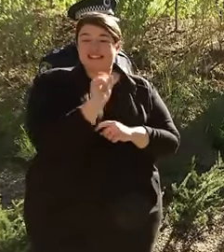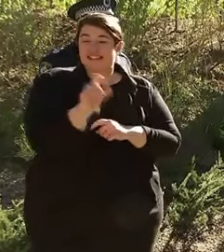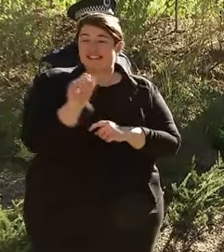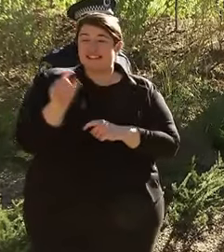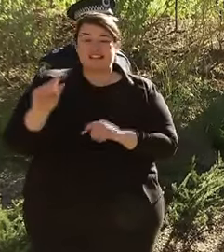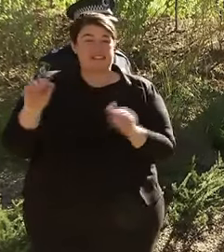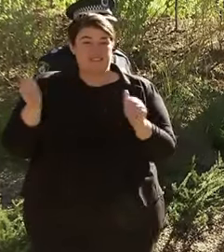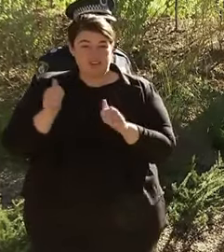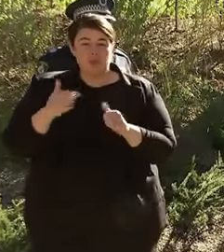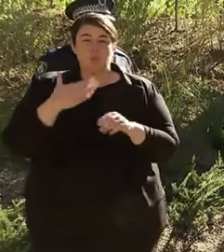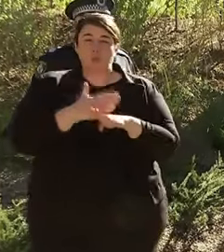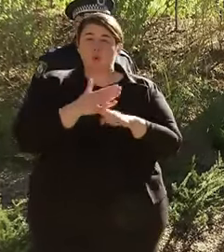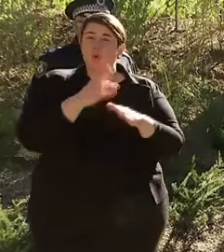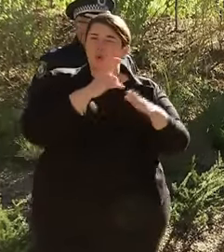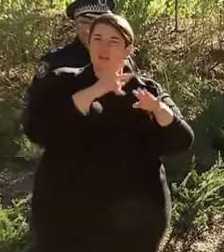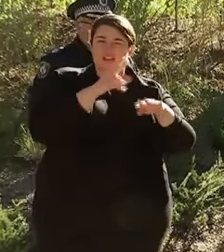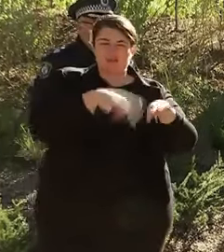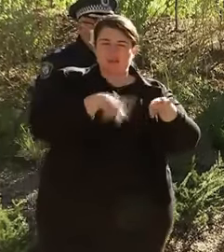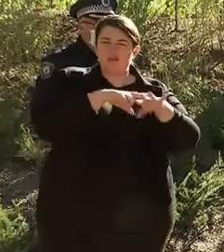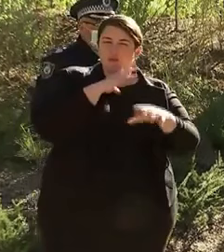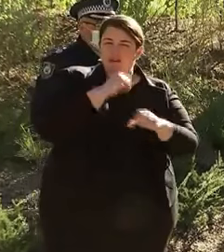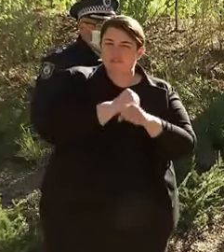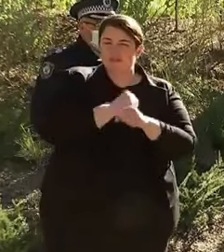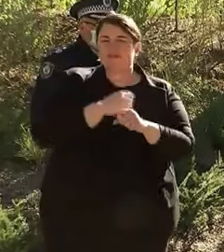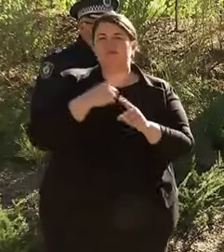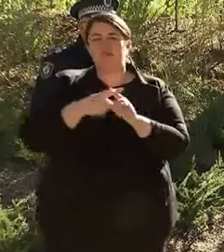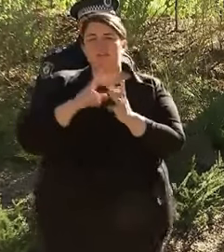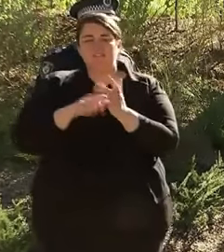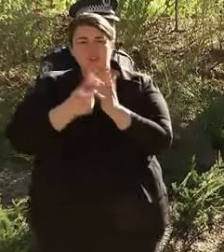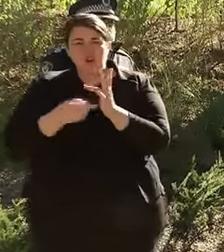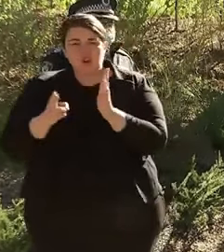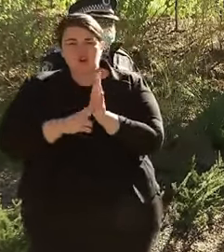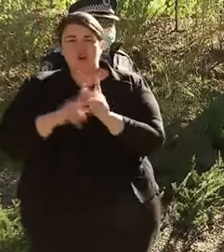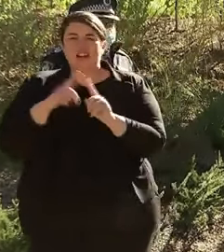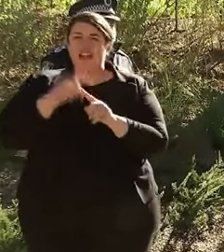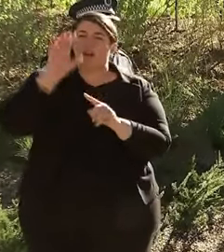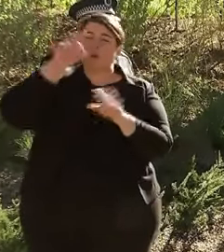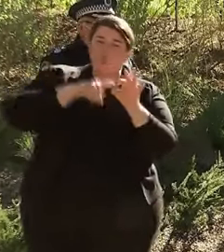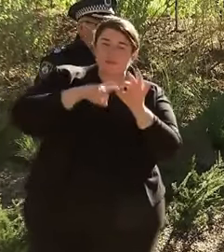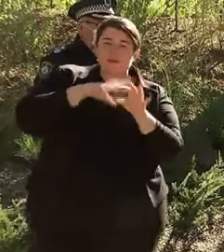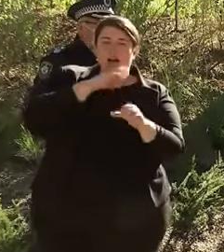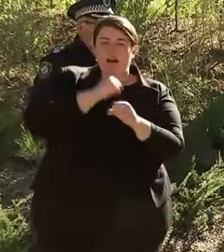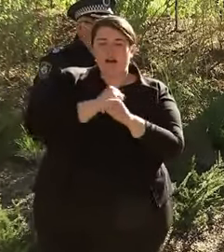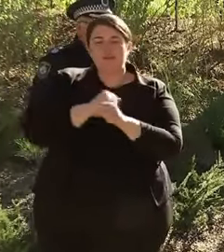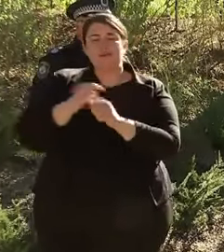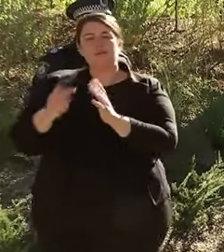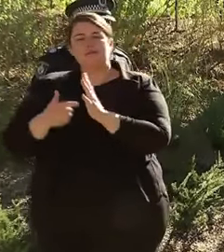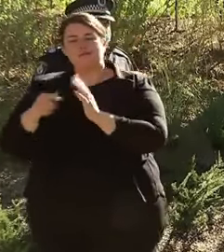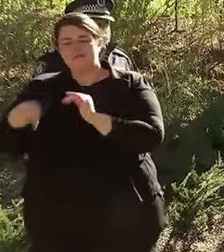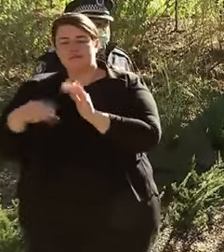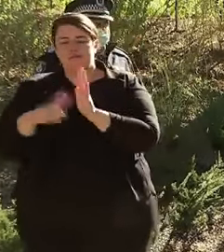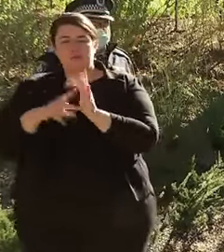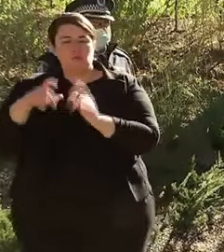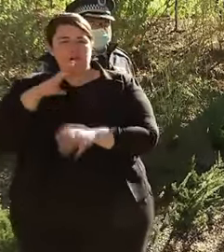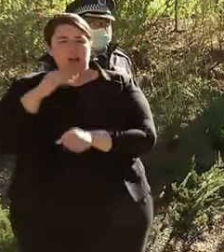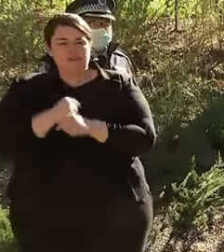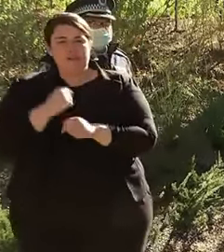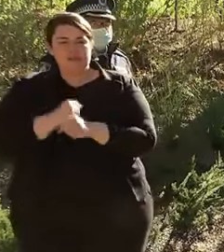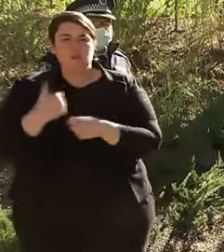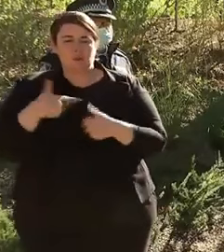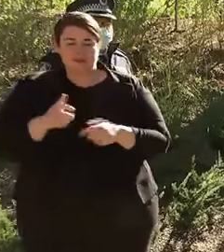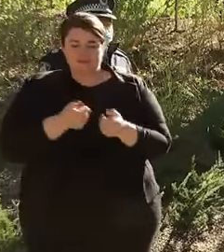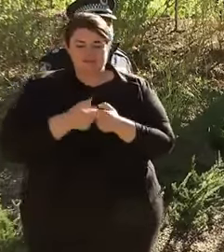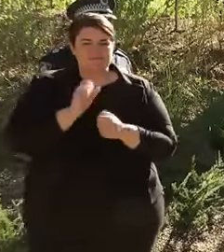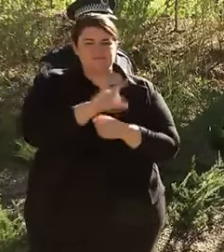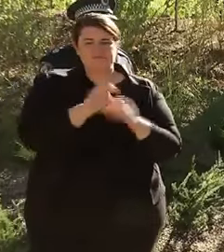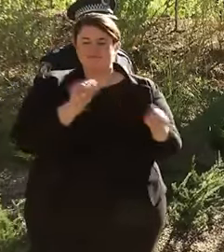with the Commonwealth, the two jurisdictions, and Virgin, who were able to provide the manifests, and they were texted last night.